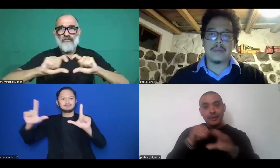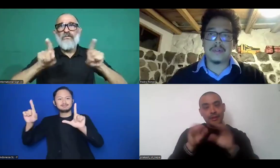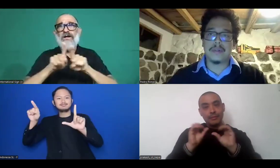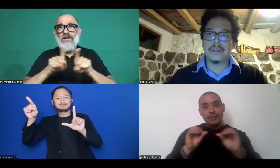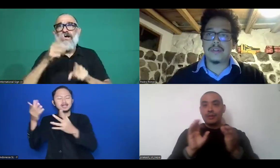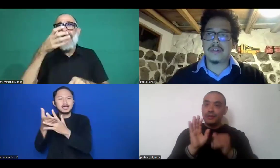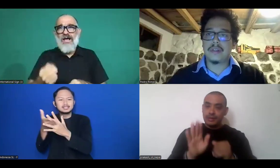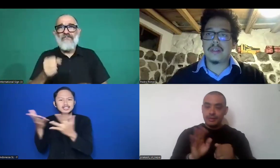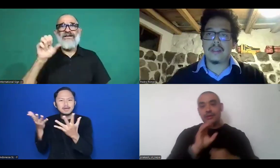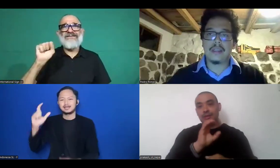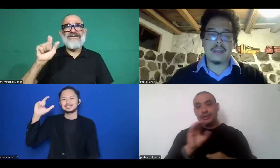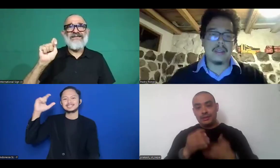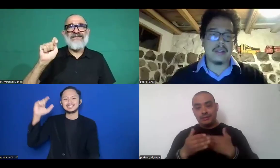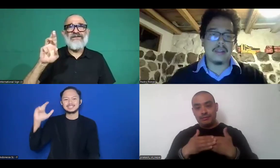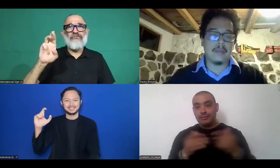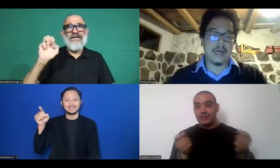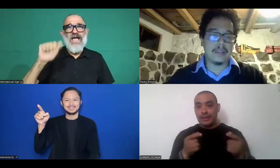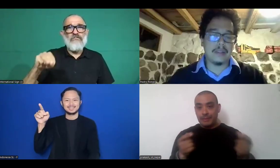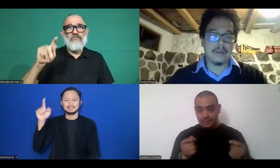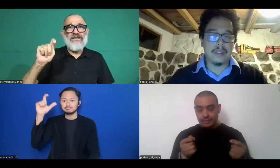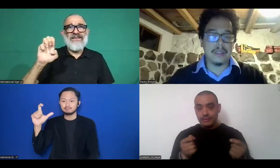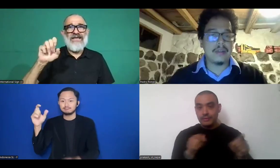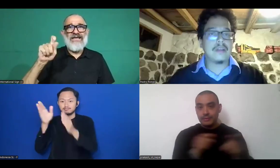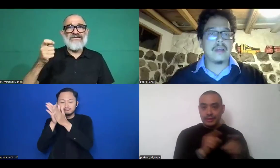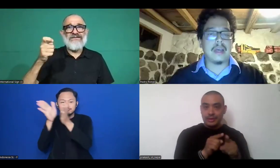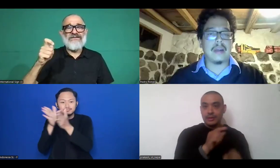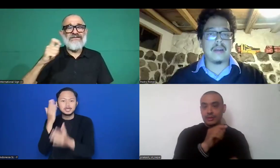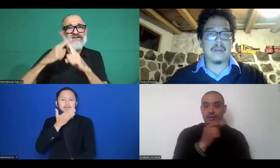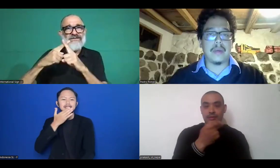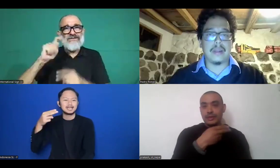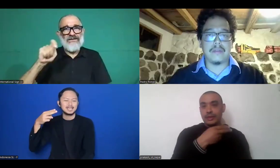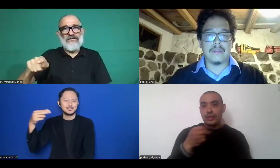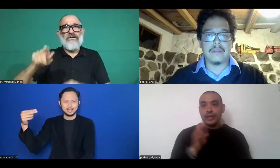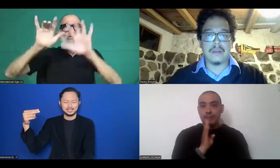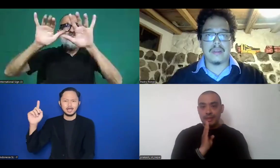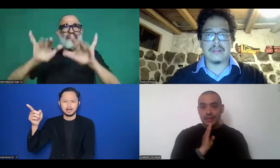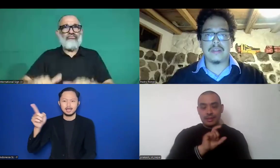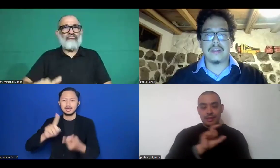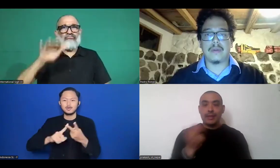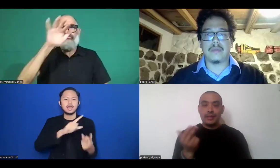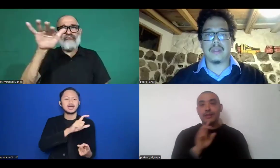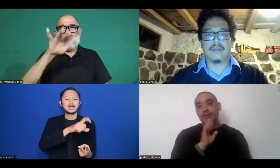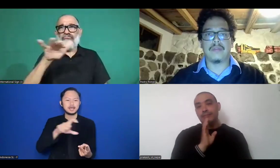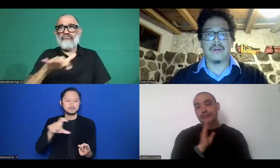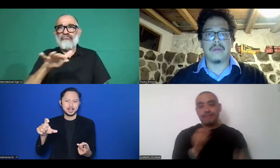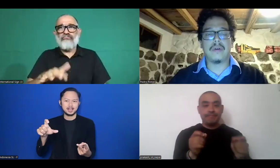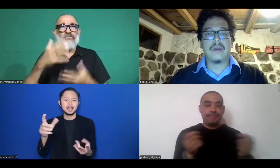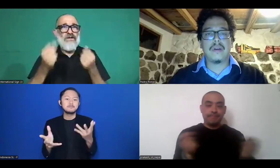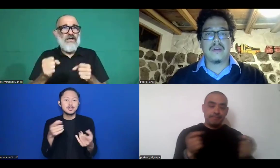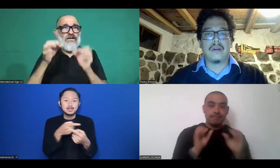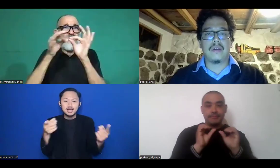closed captions in Bahasa Indonesia and Nepali, in case anyone would like to